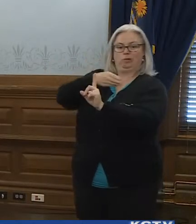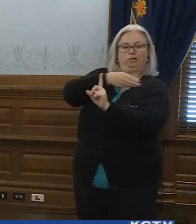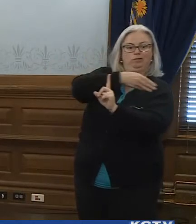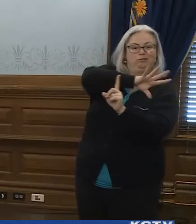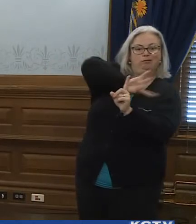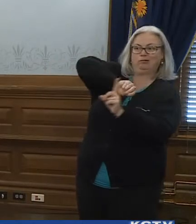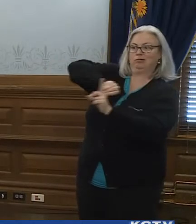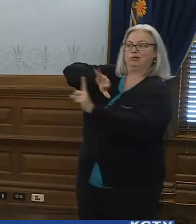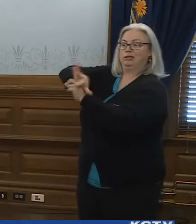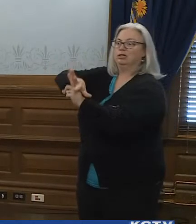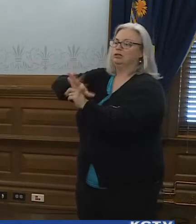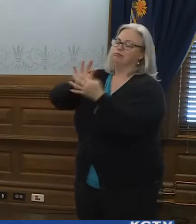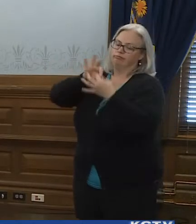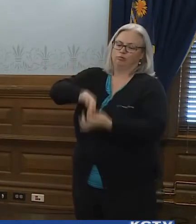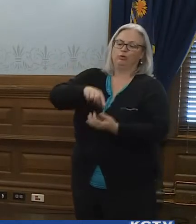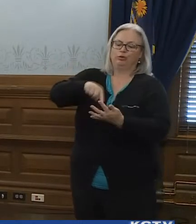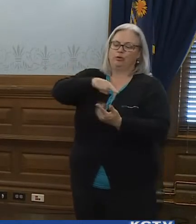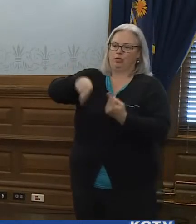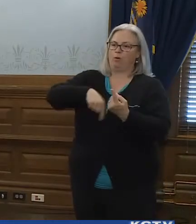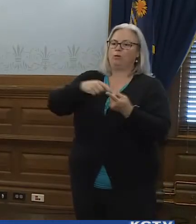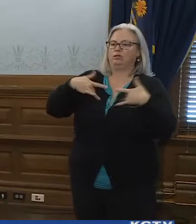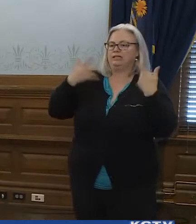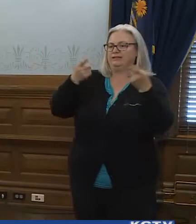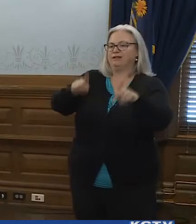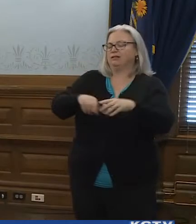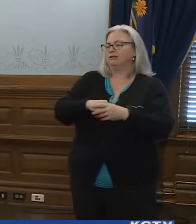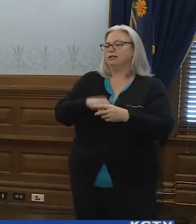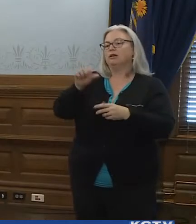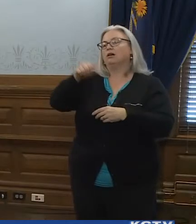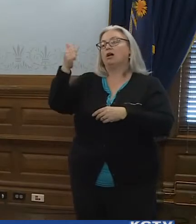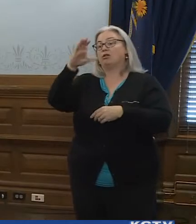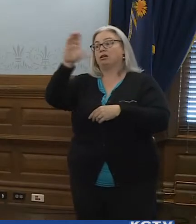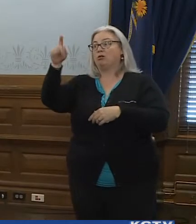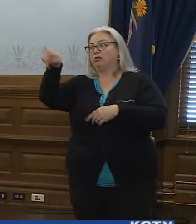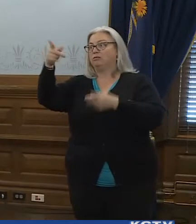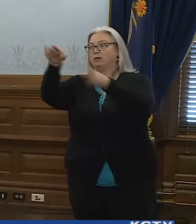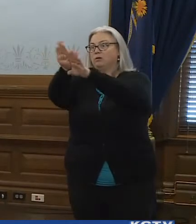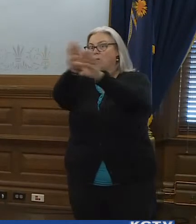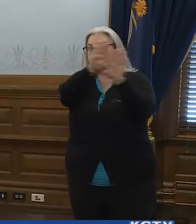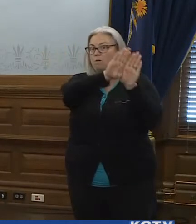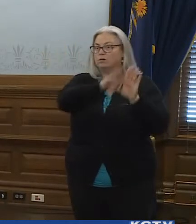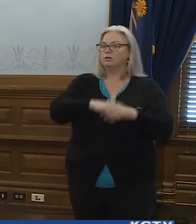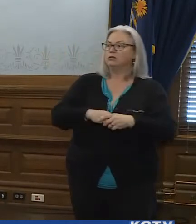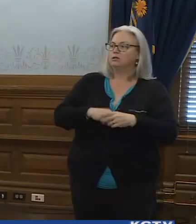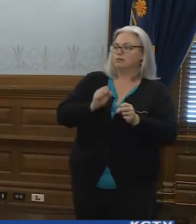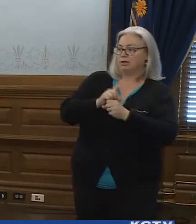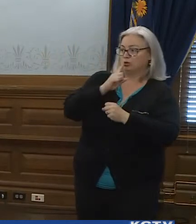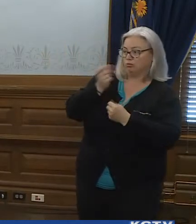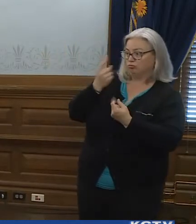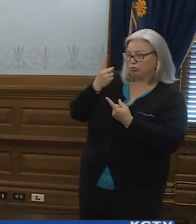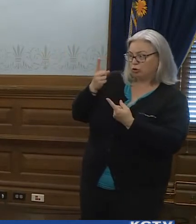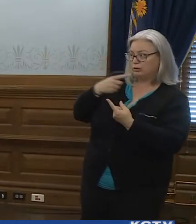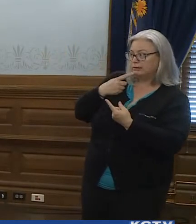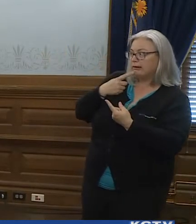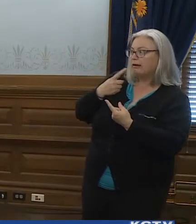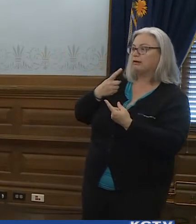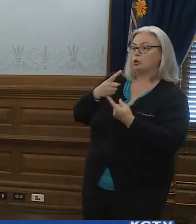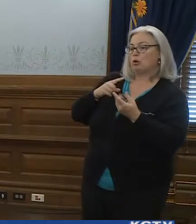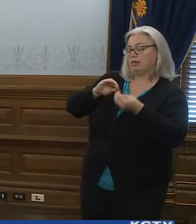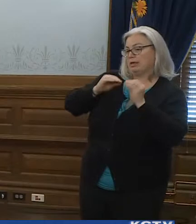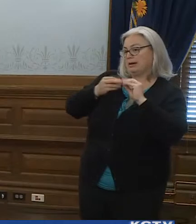out that it is related to those things that would have in other counties been closed. I just want to make sure I understand what you're saying. You're saying the uptick was